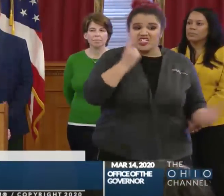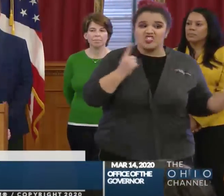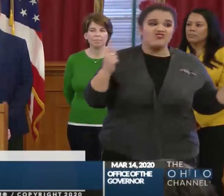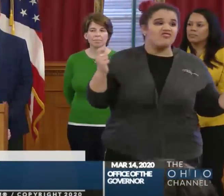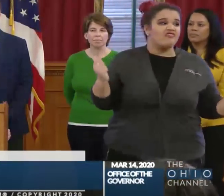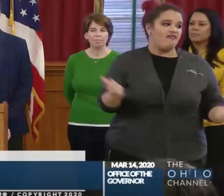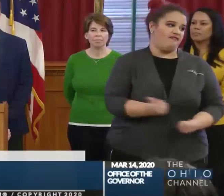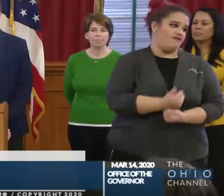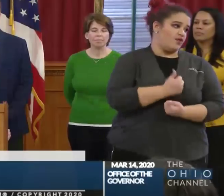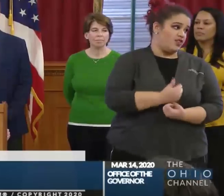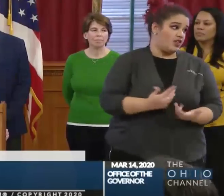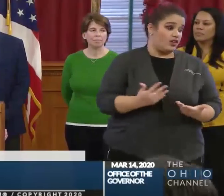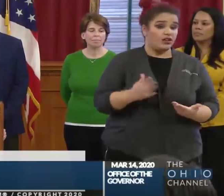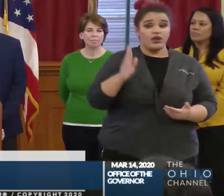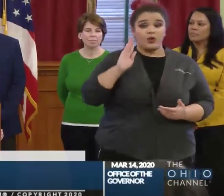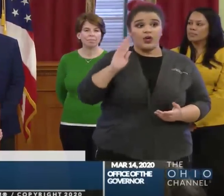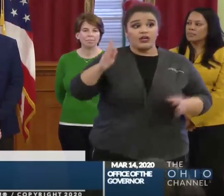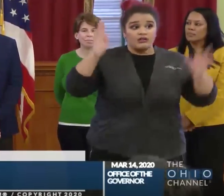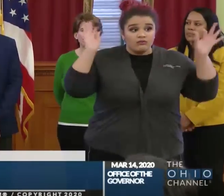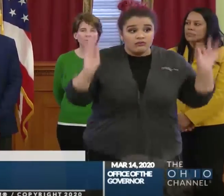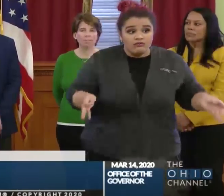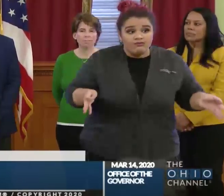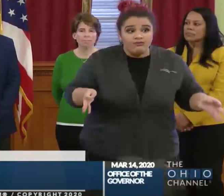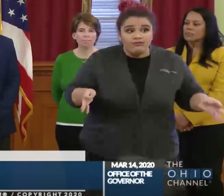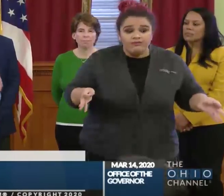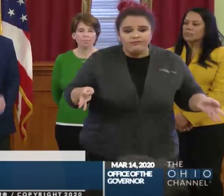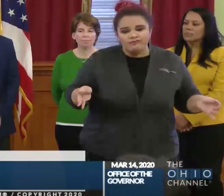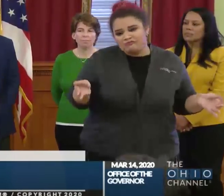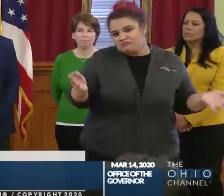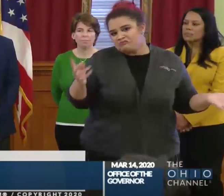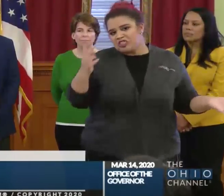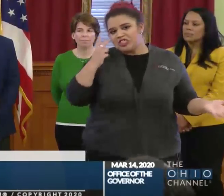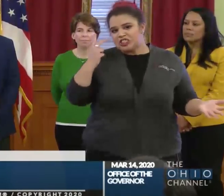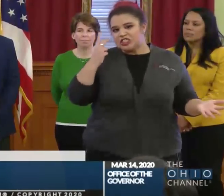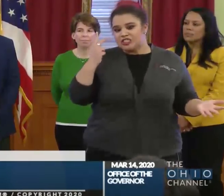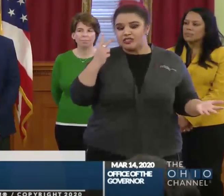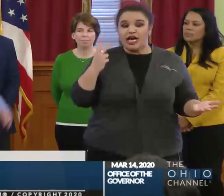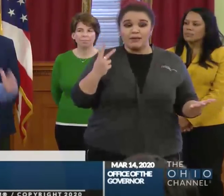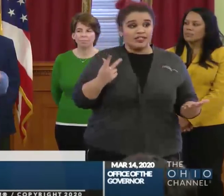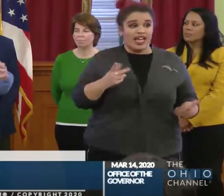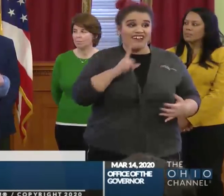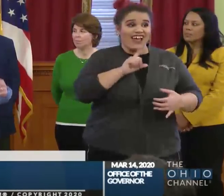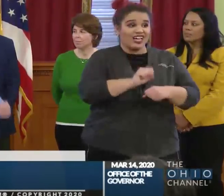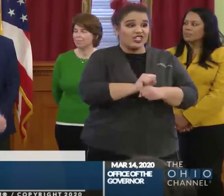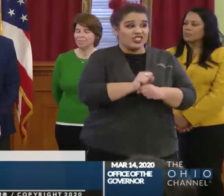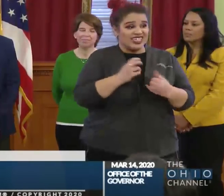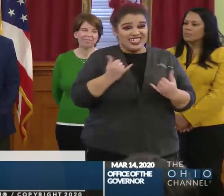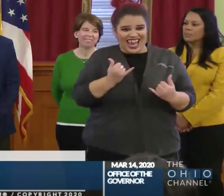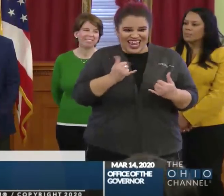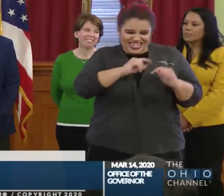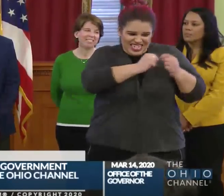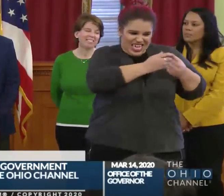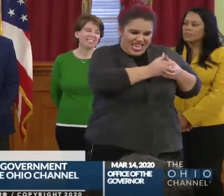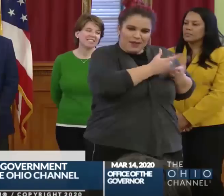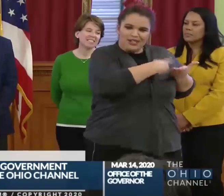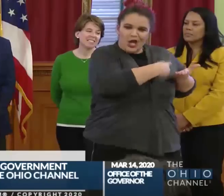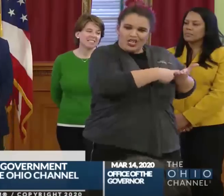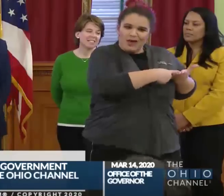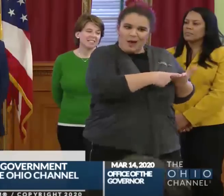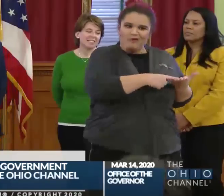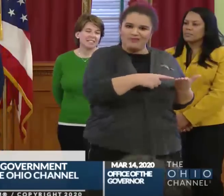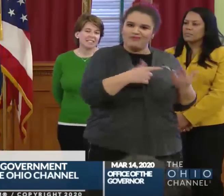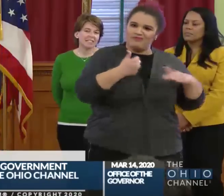gonna do it. I mean, you know, we actually had a little discussion about mass transit today among our team, and you